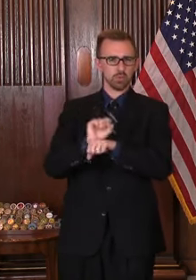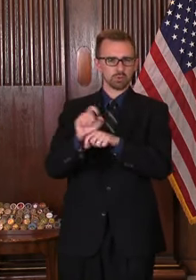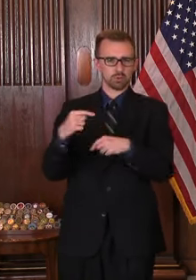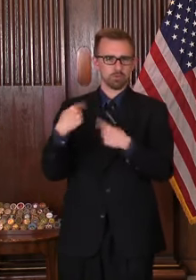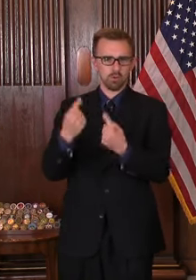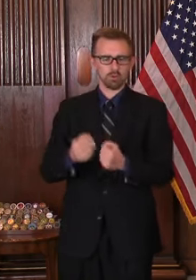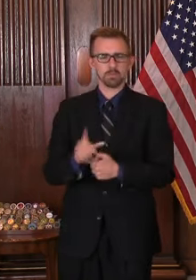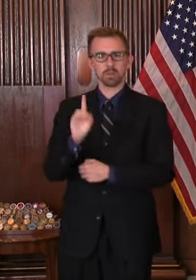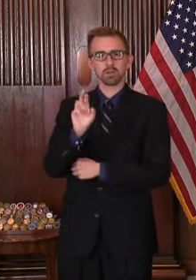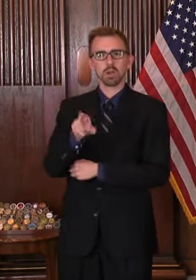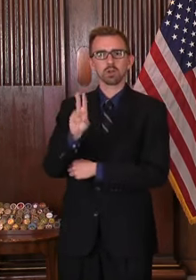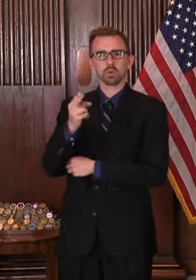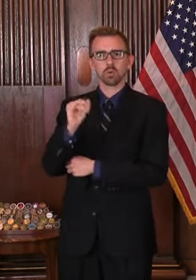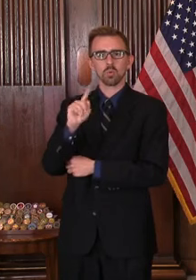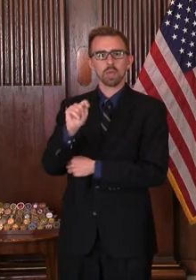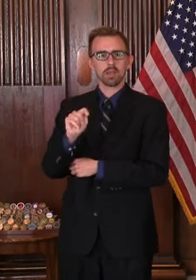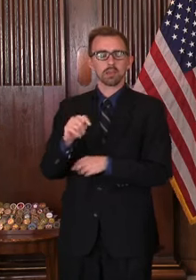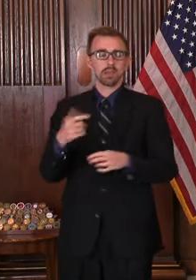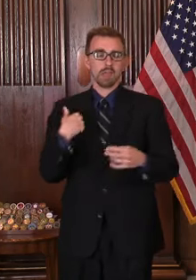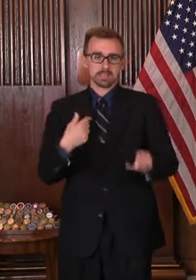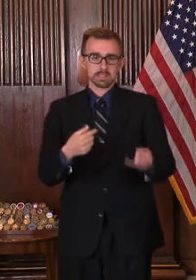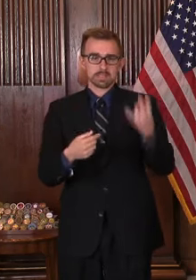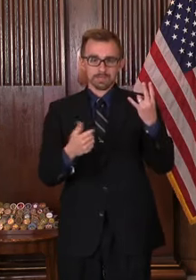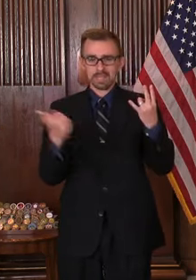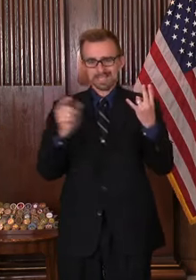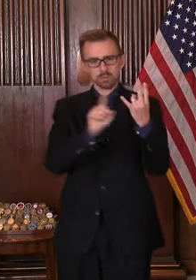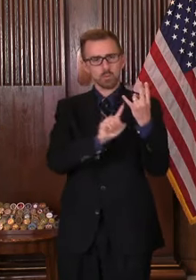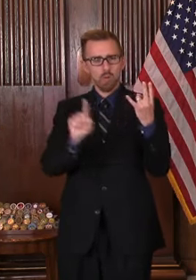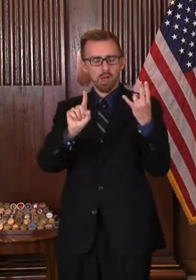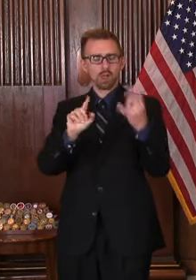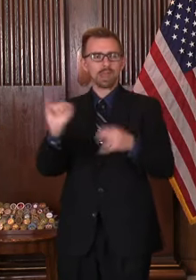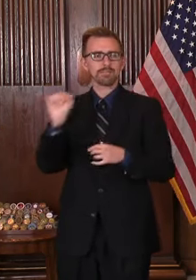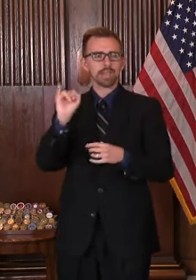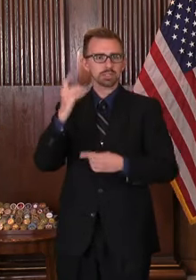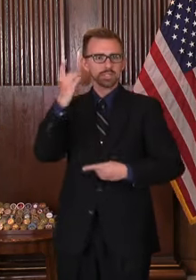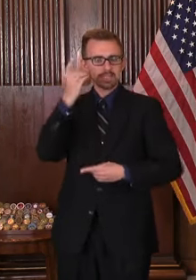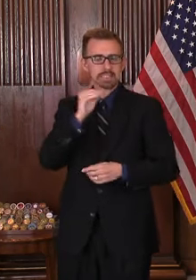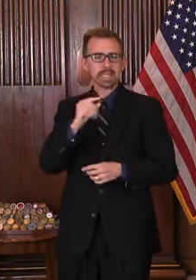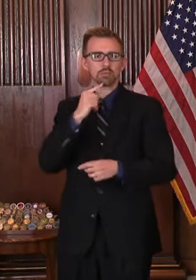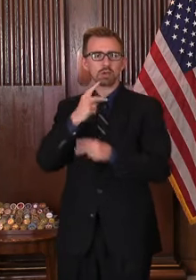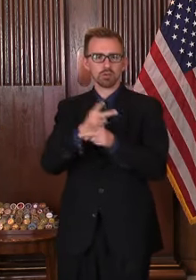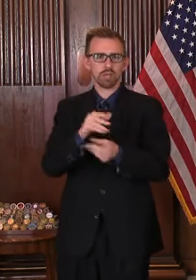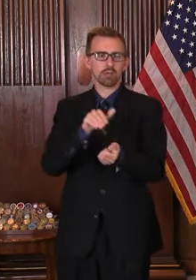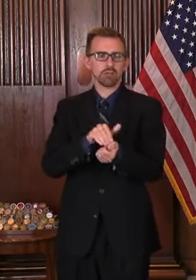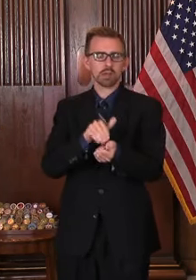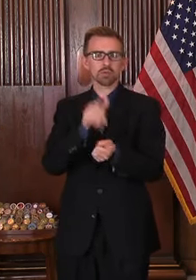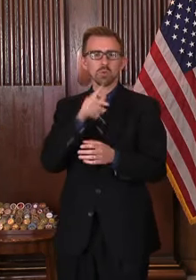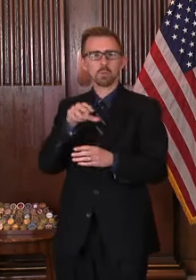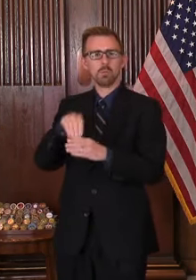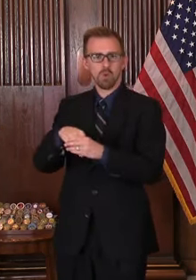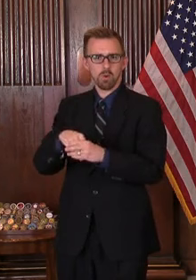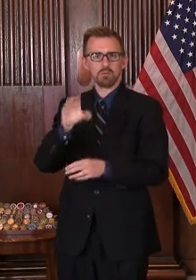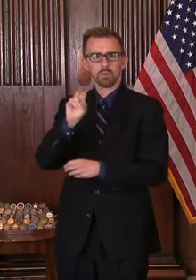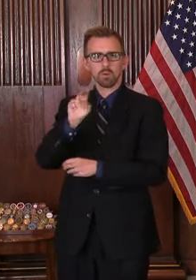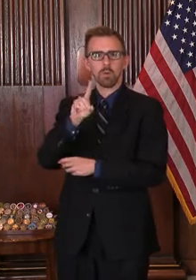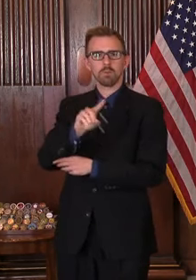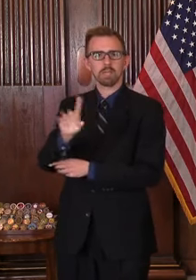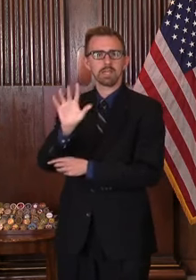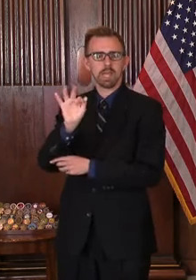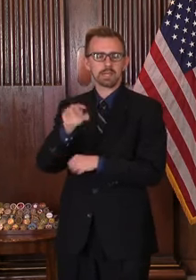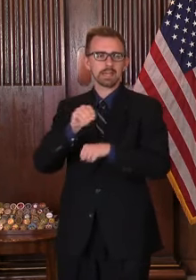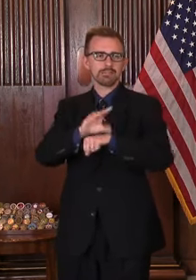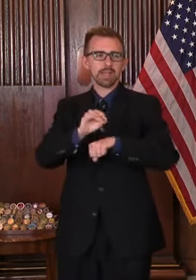Dr. Witt is one of the 7 infectious disease and critical care doctors that are part of the COVID-19